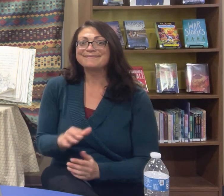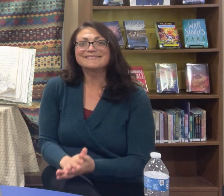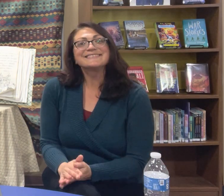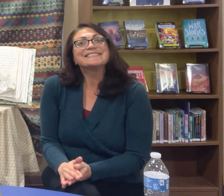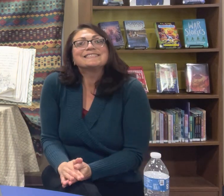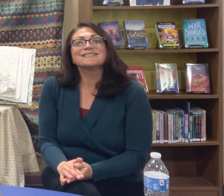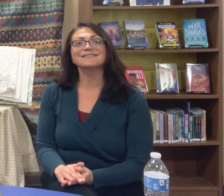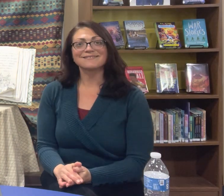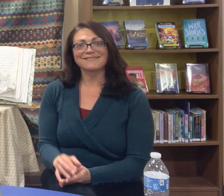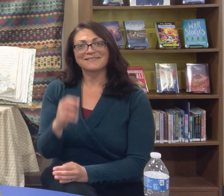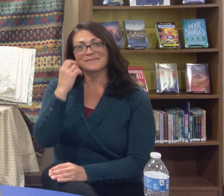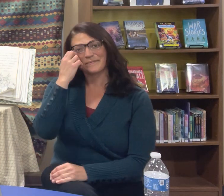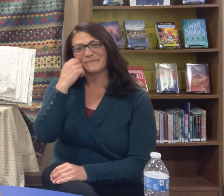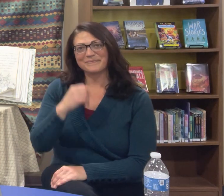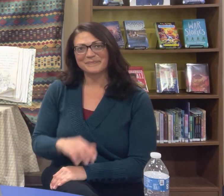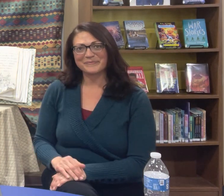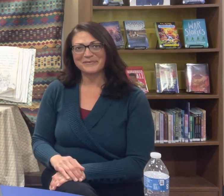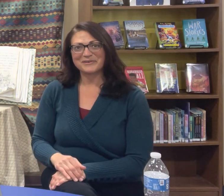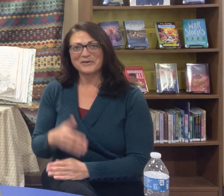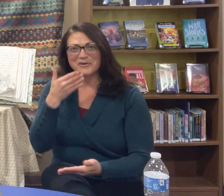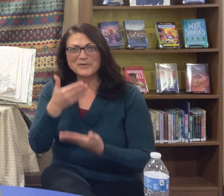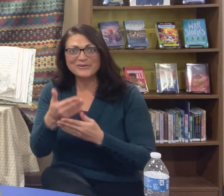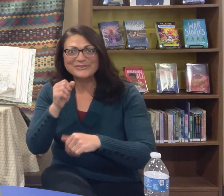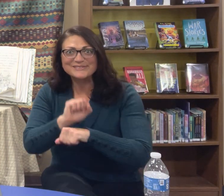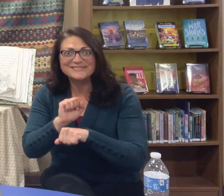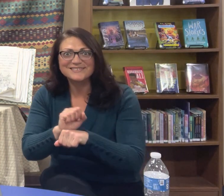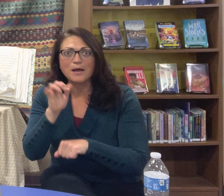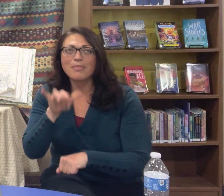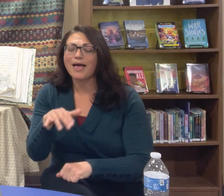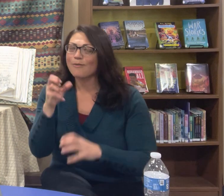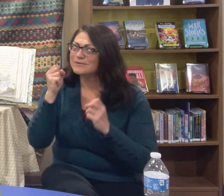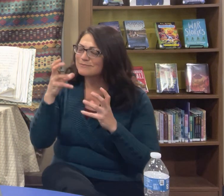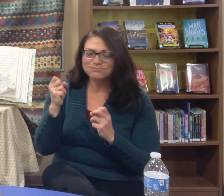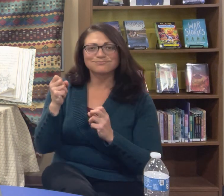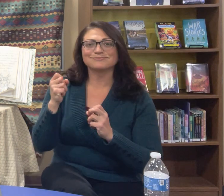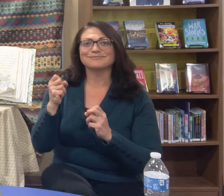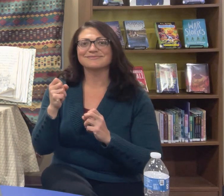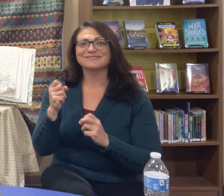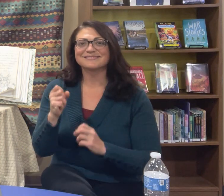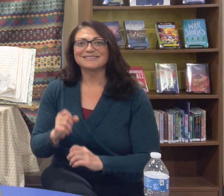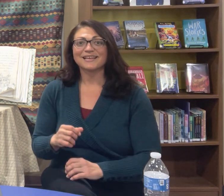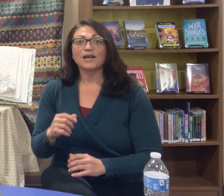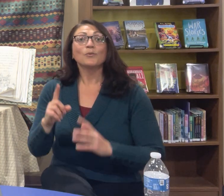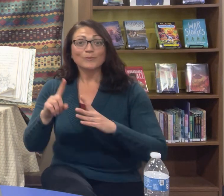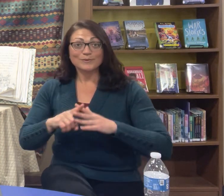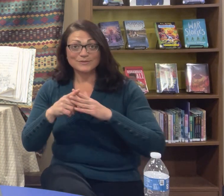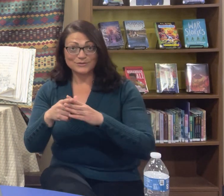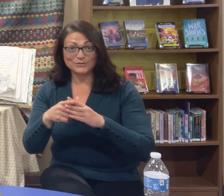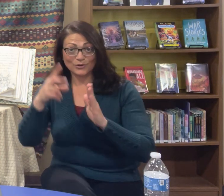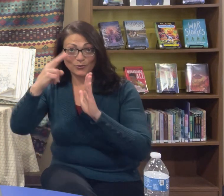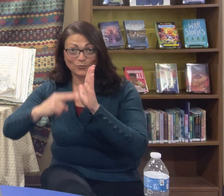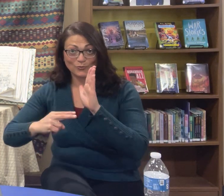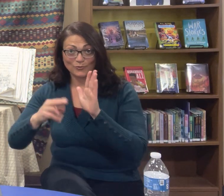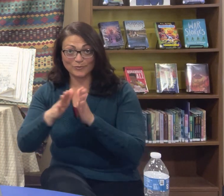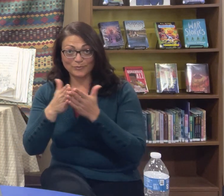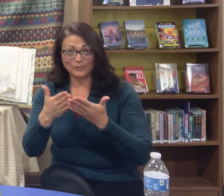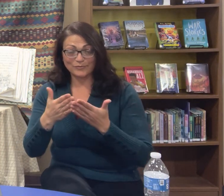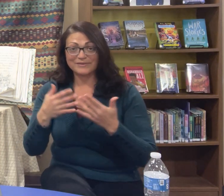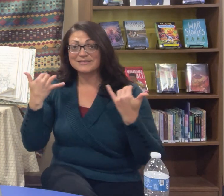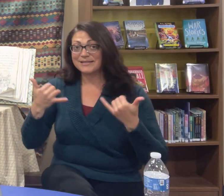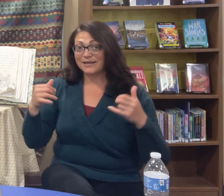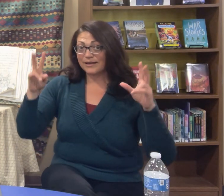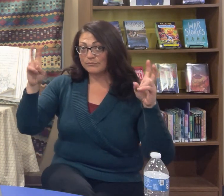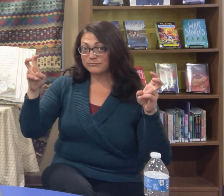me? Great job, you guys. That was amazing. Well, let's get started with our book. Today, our book is